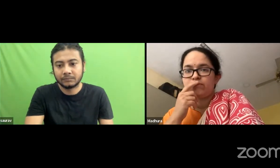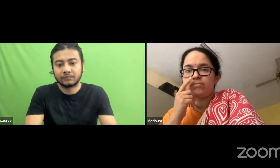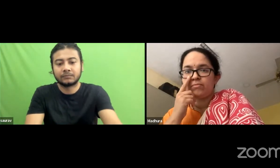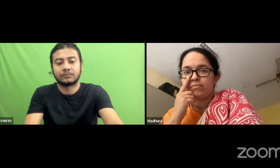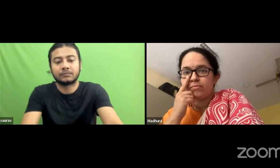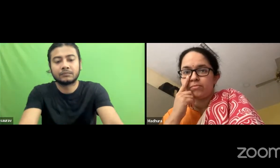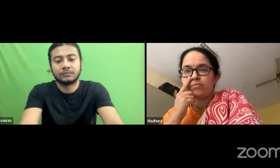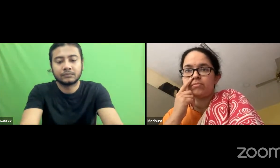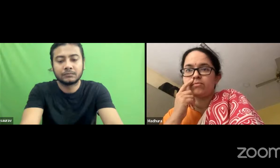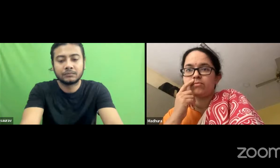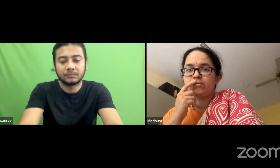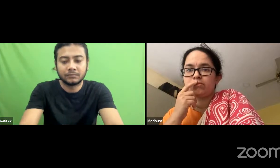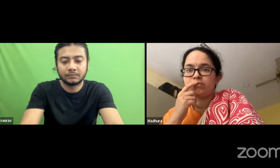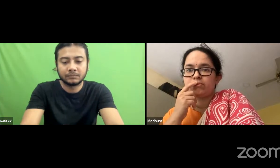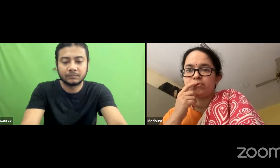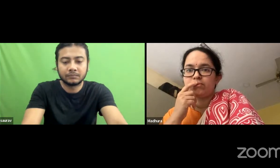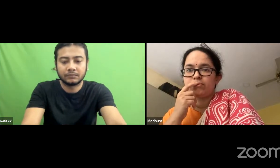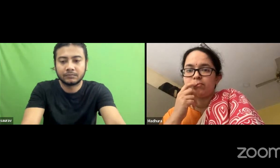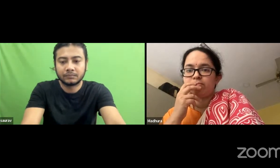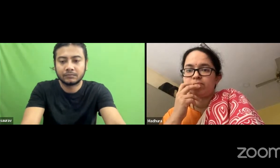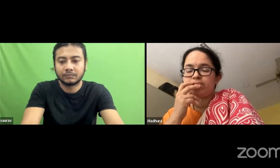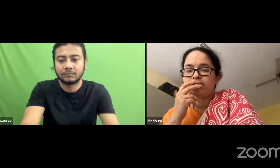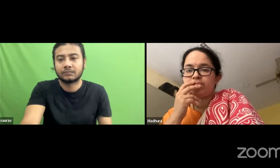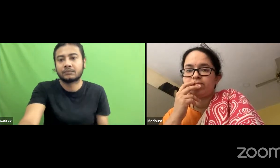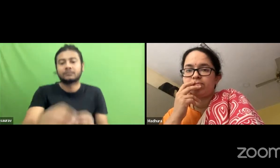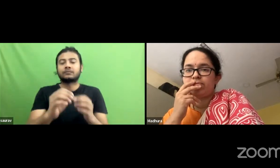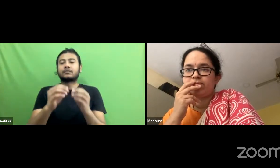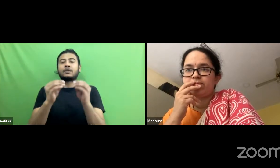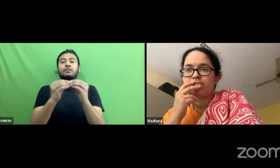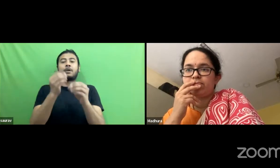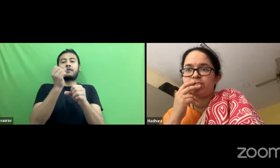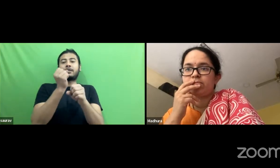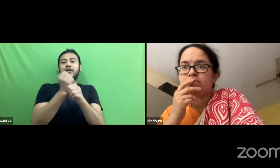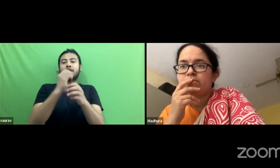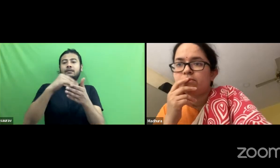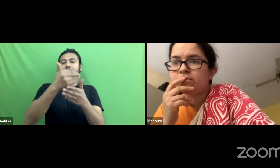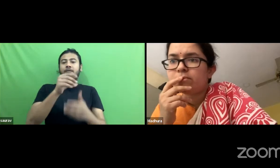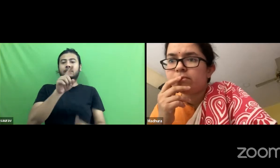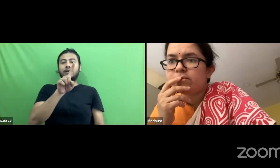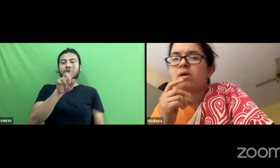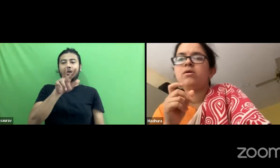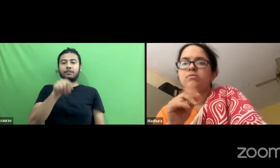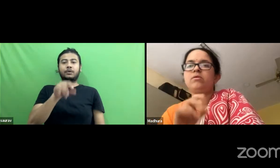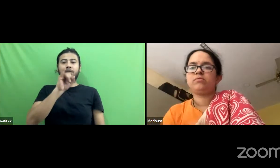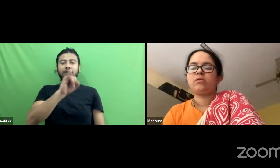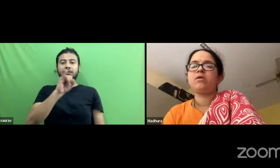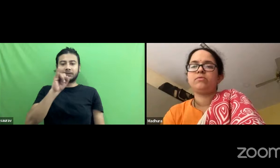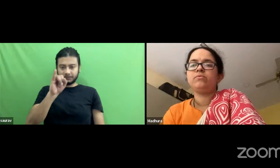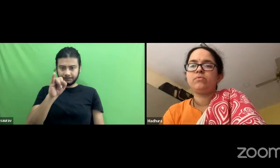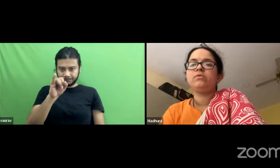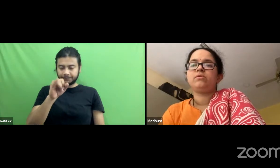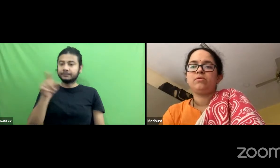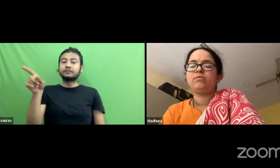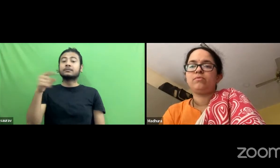66 words, Krishna says that you surrender all kind of religions. You give up all religions